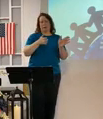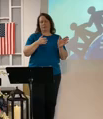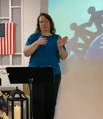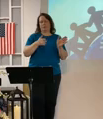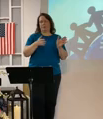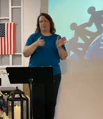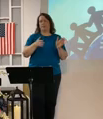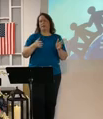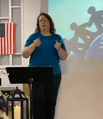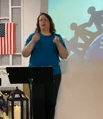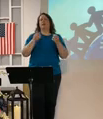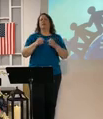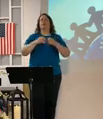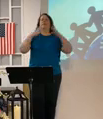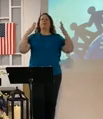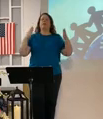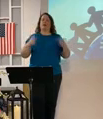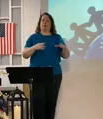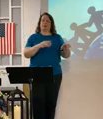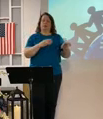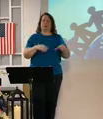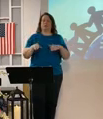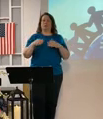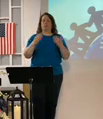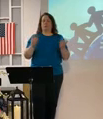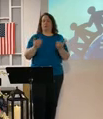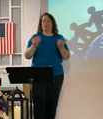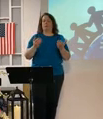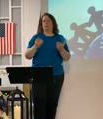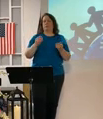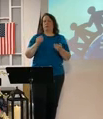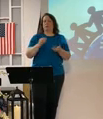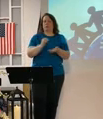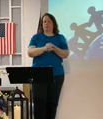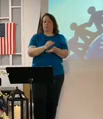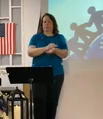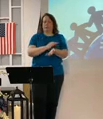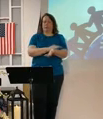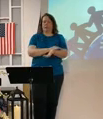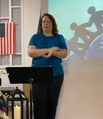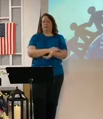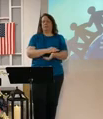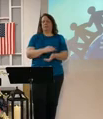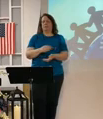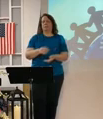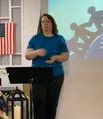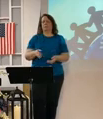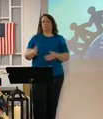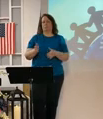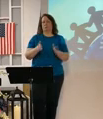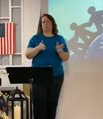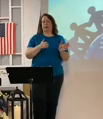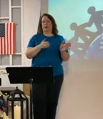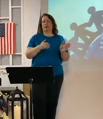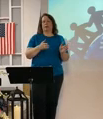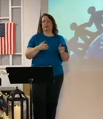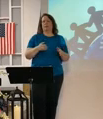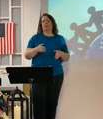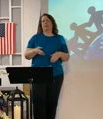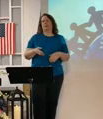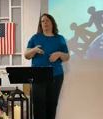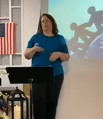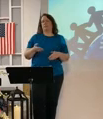to do here, financially, getting money in order, asking for donations. If you would like